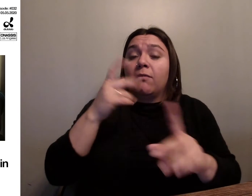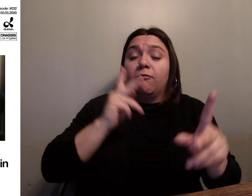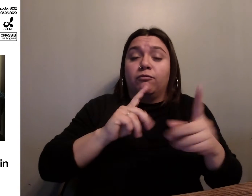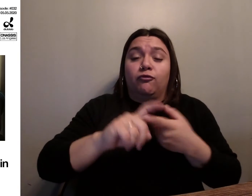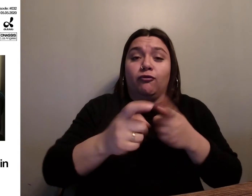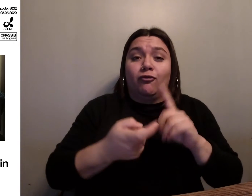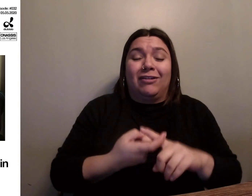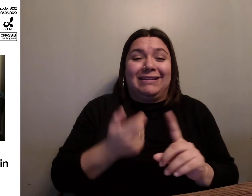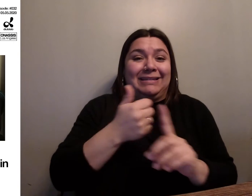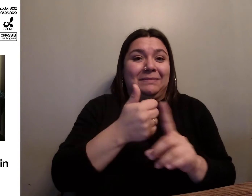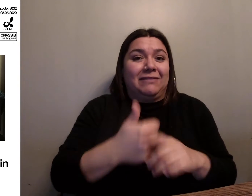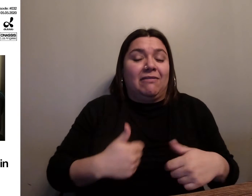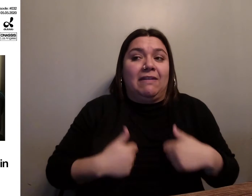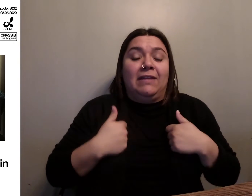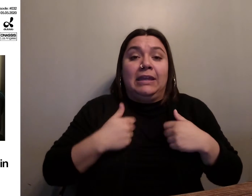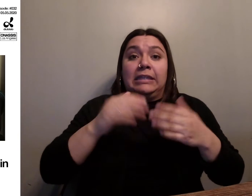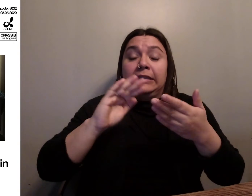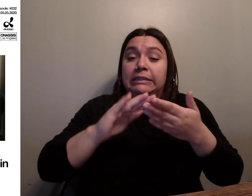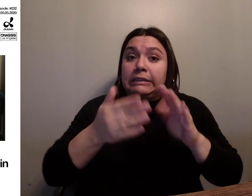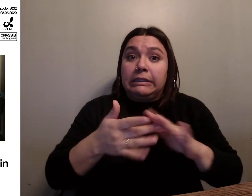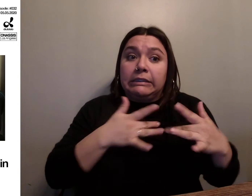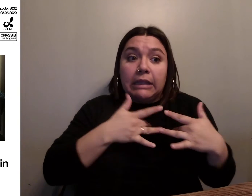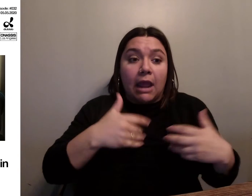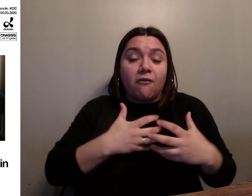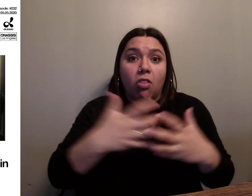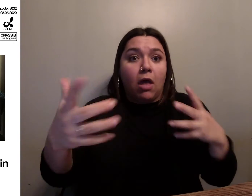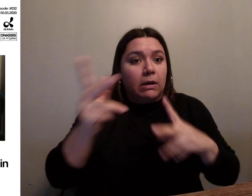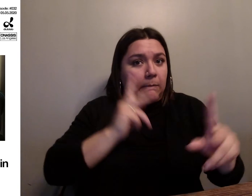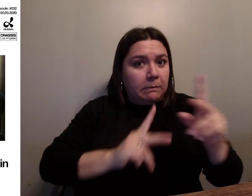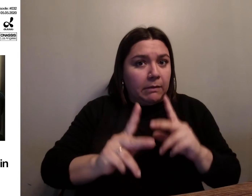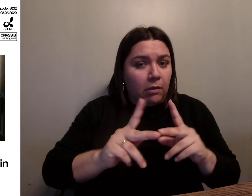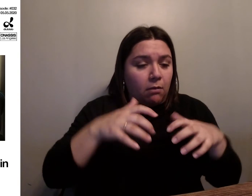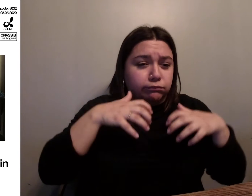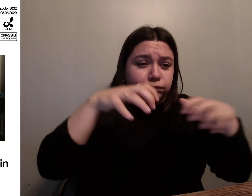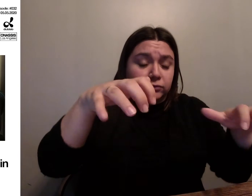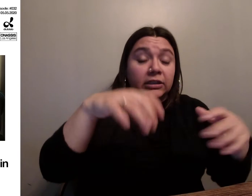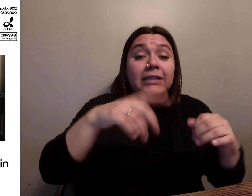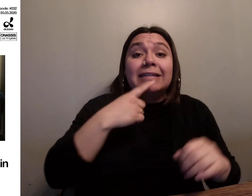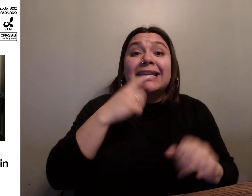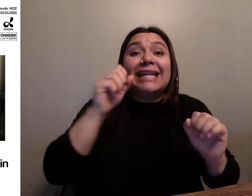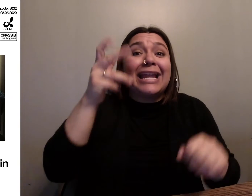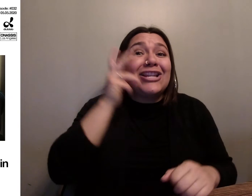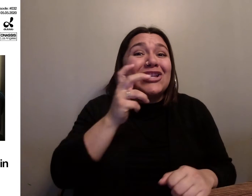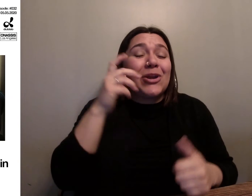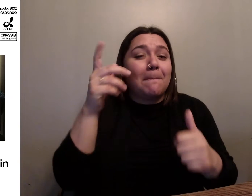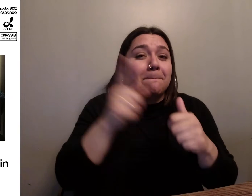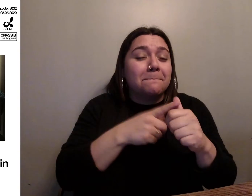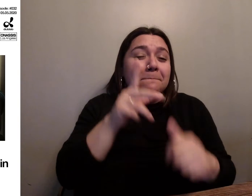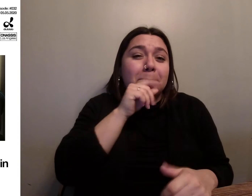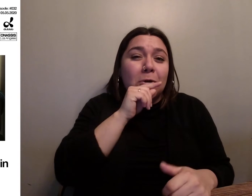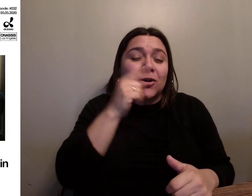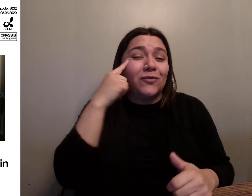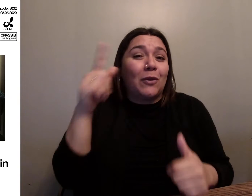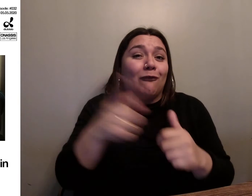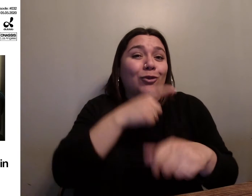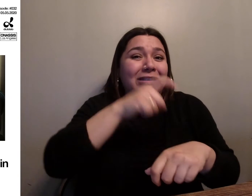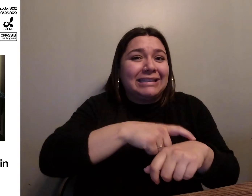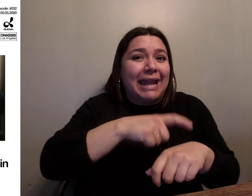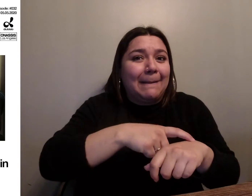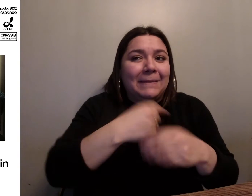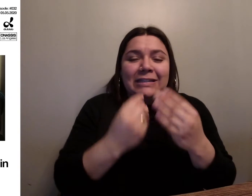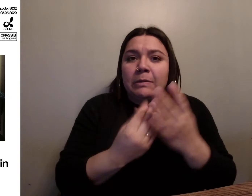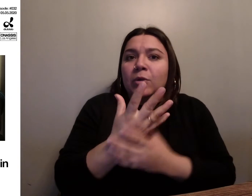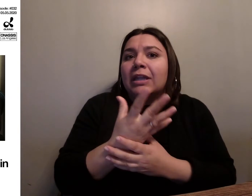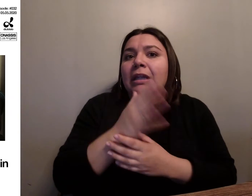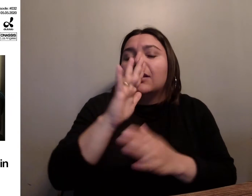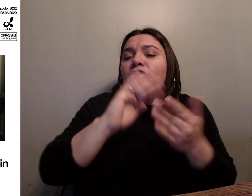remarking that they can hear birds for the first time in spring. Their cities are so quiet. Like just a couple of days ago, I